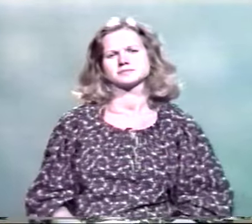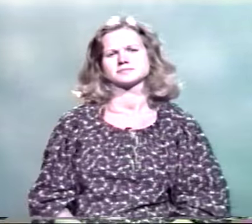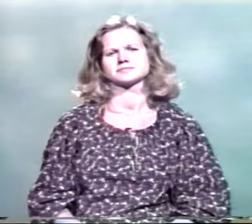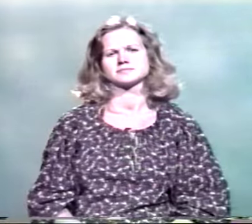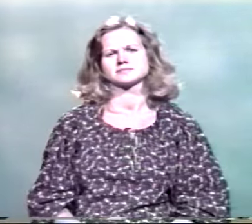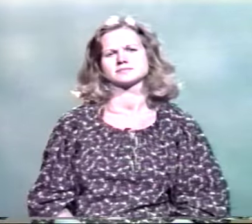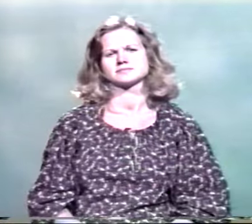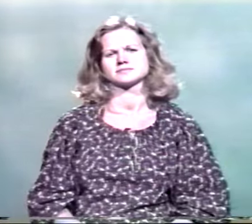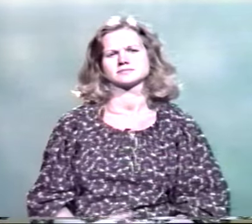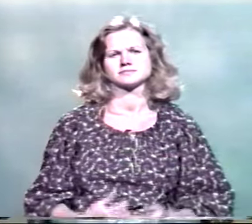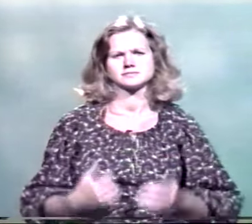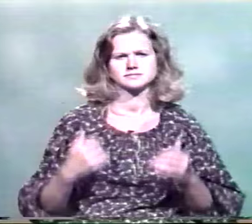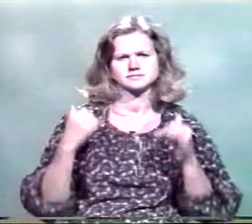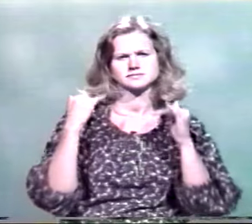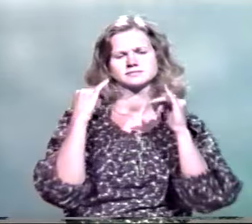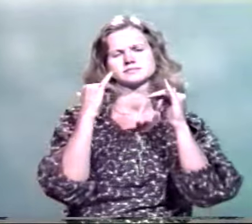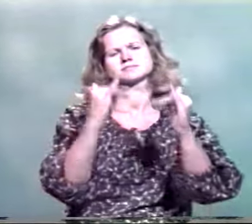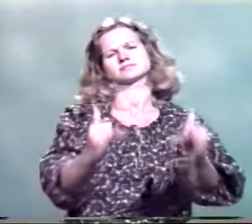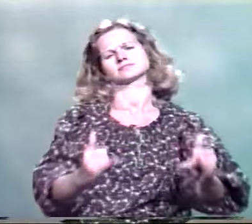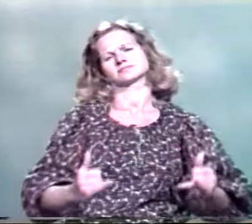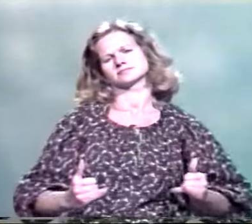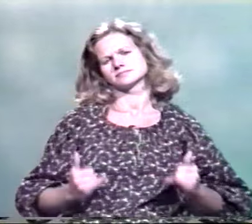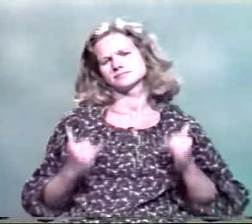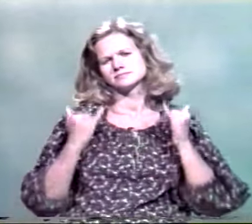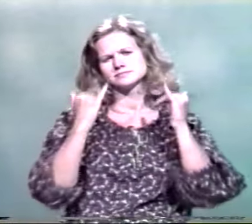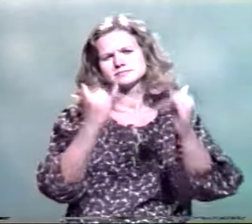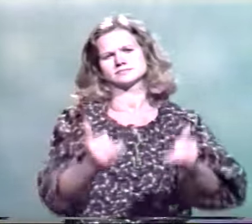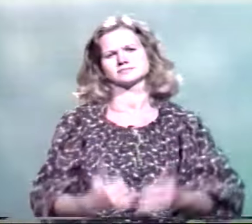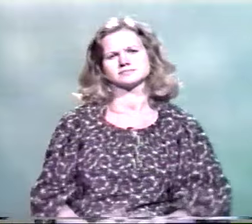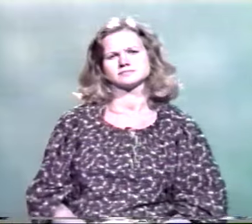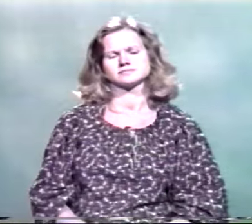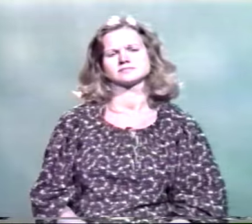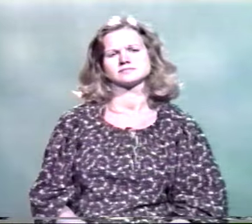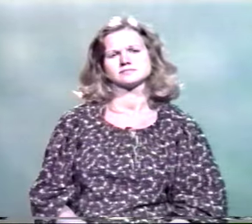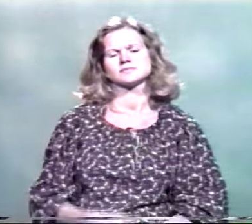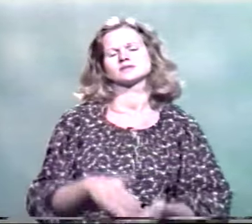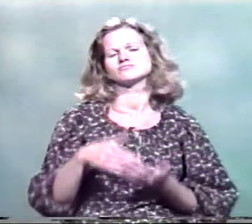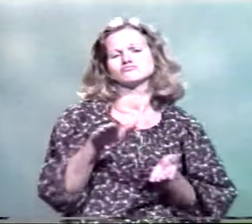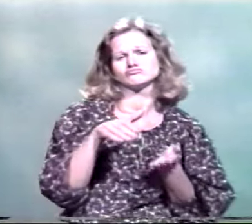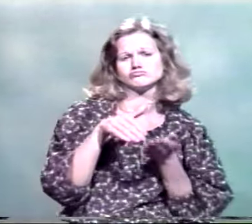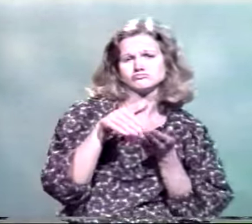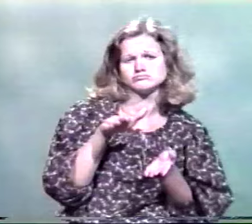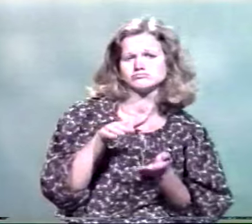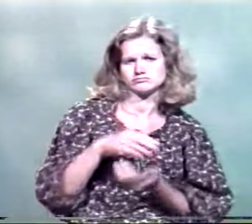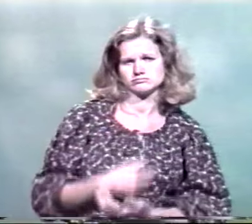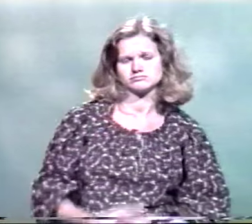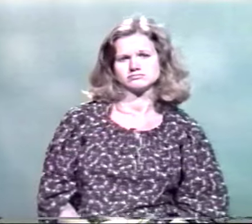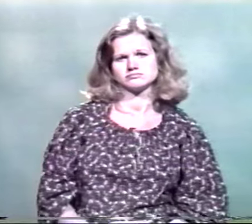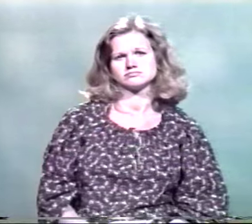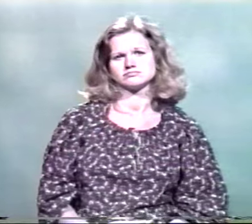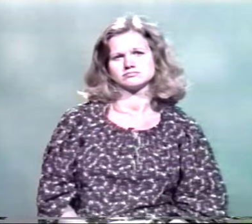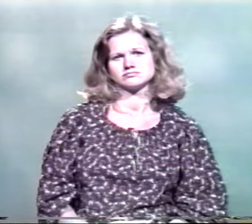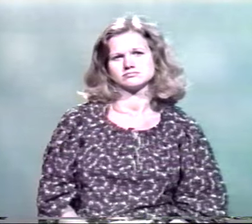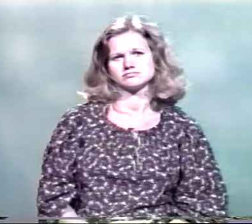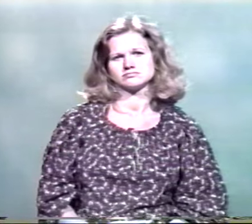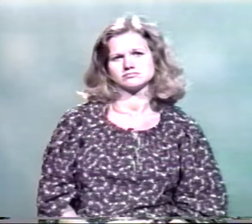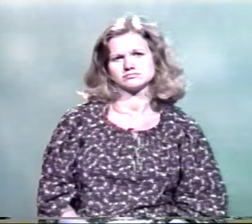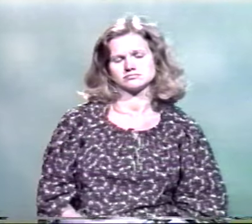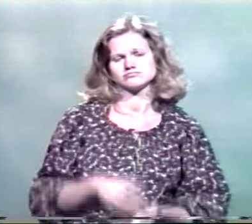to play a lot or for a long time, to bark sadly.